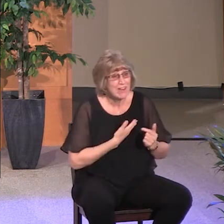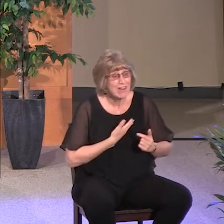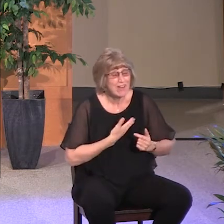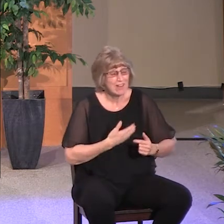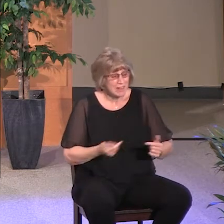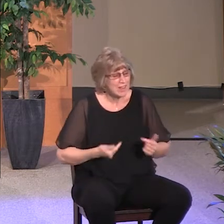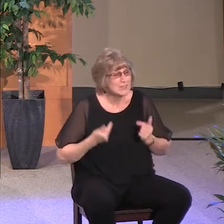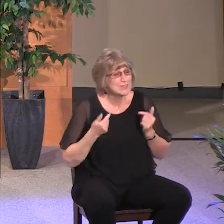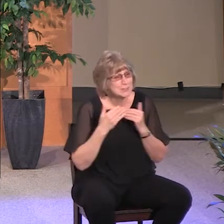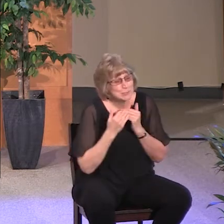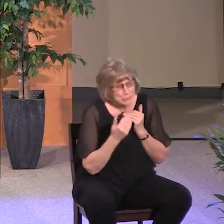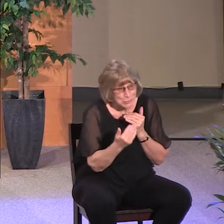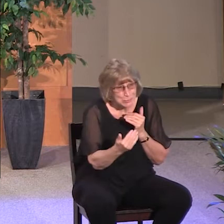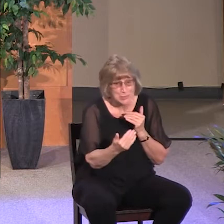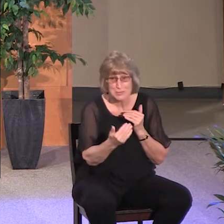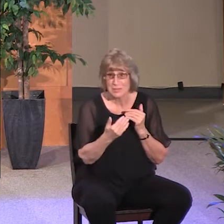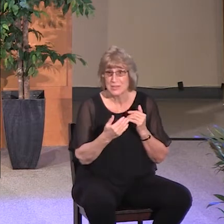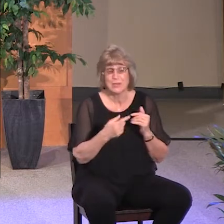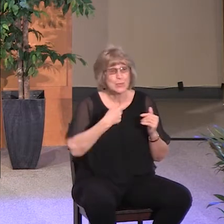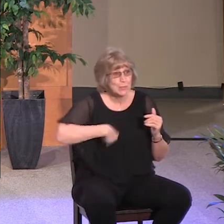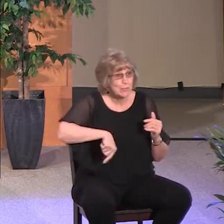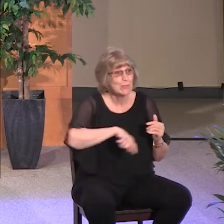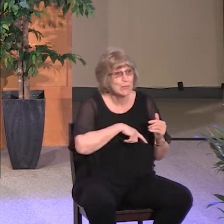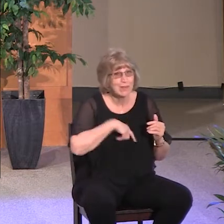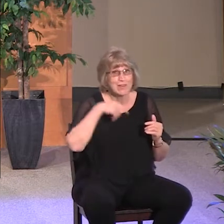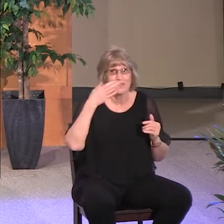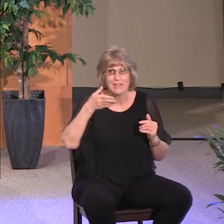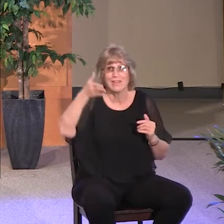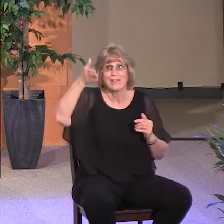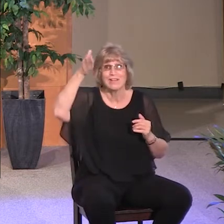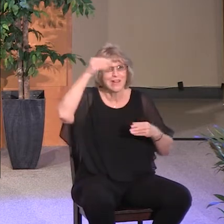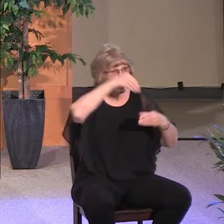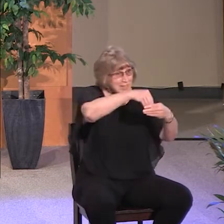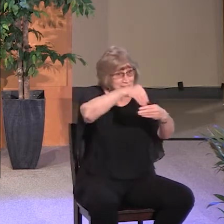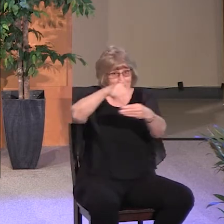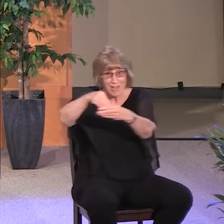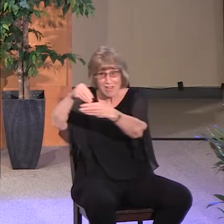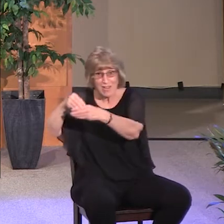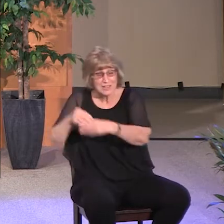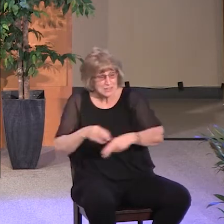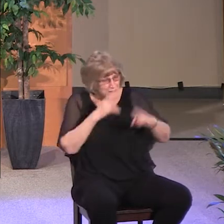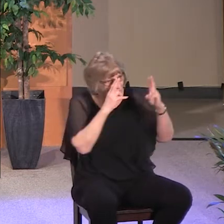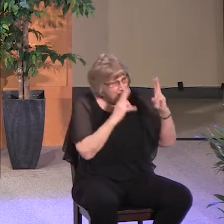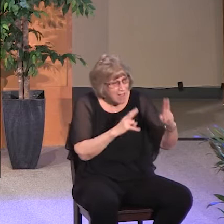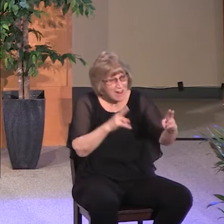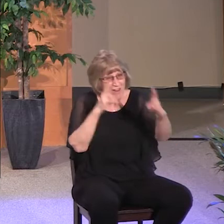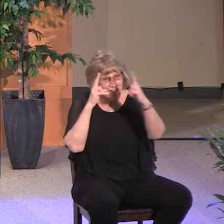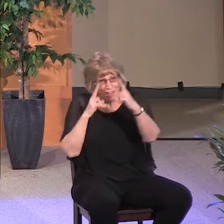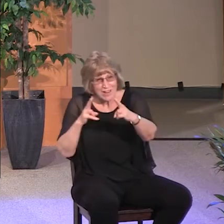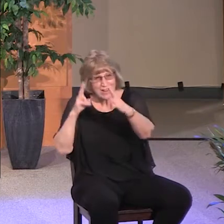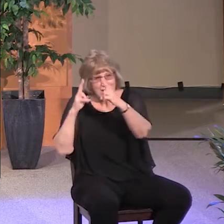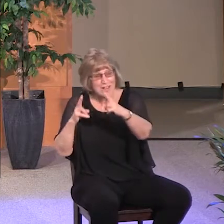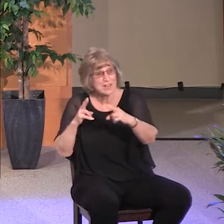love to live our lives. We honor the divinity in each person that we meet. And we